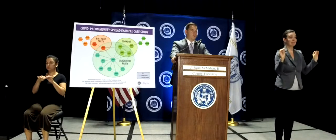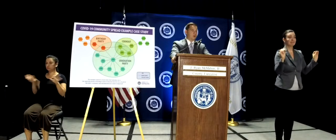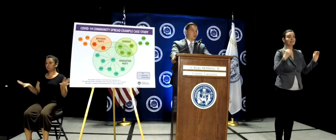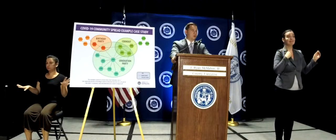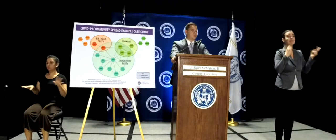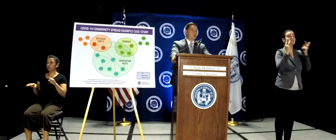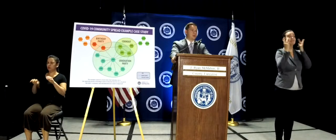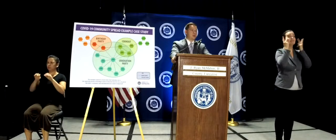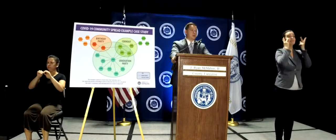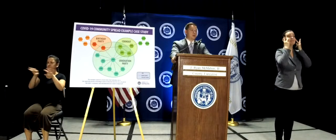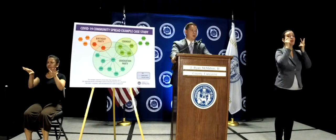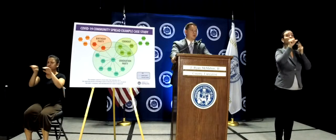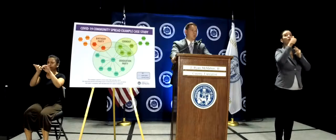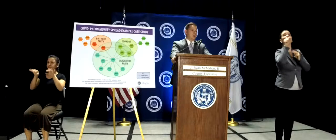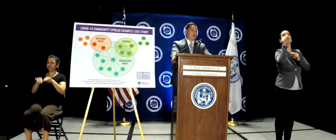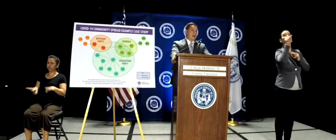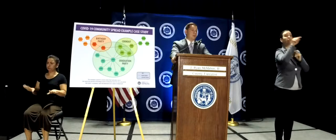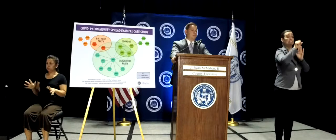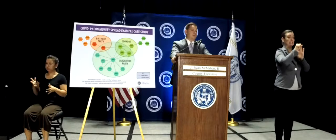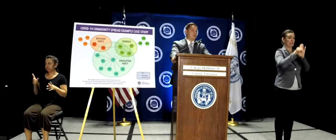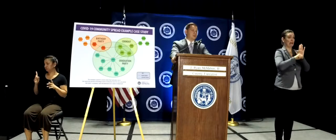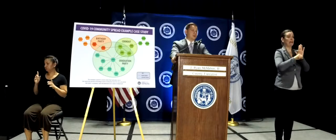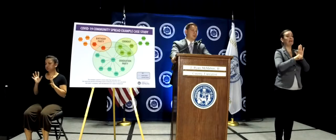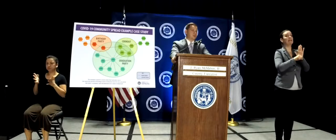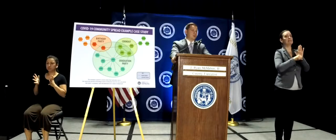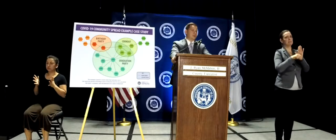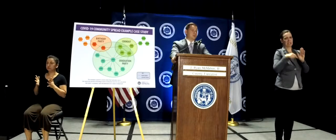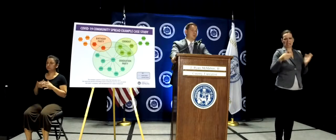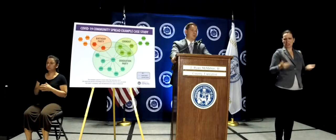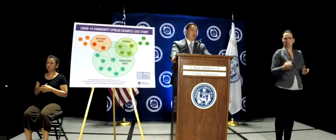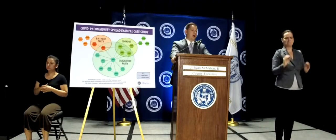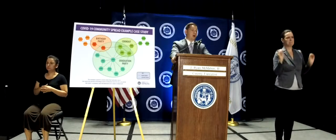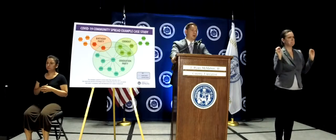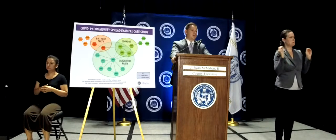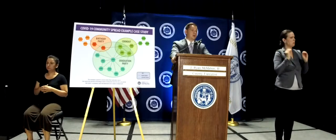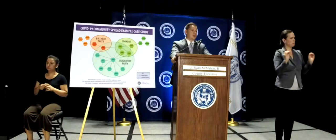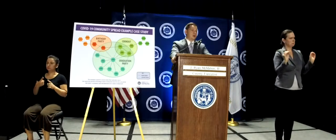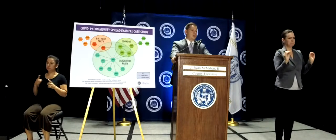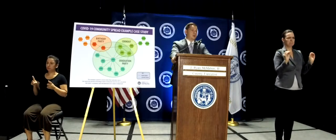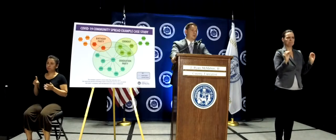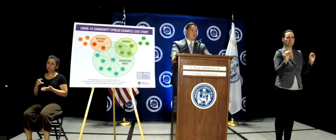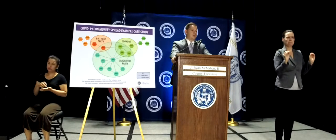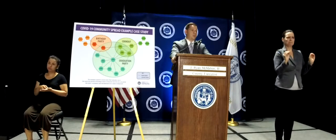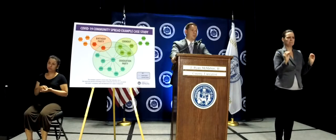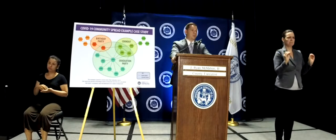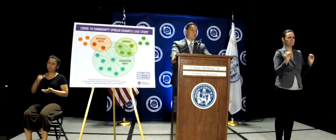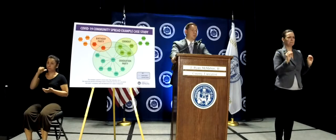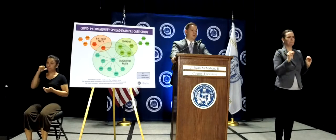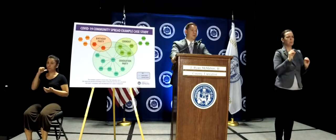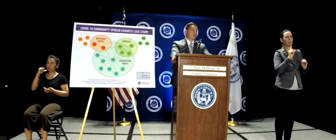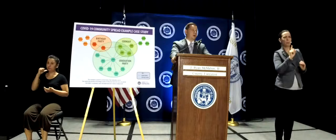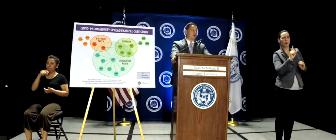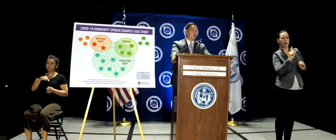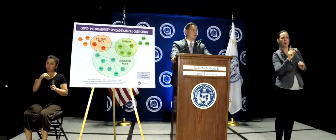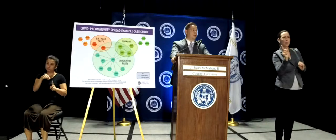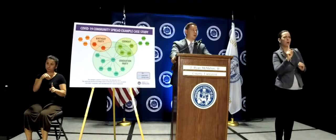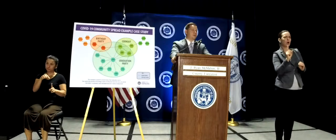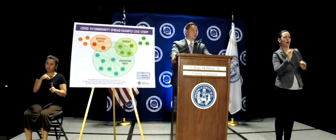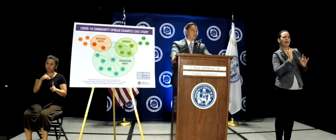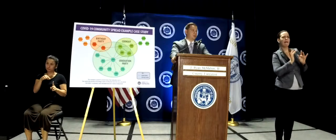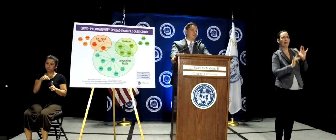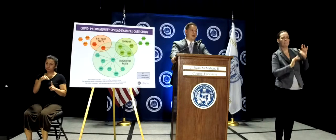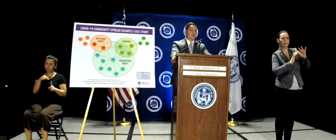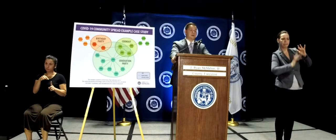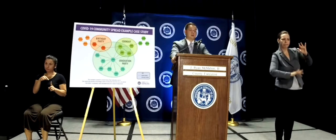watching that very closely. There was one gap in an investigation related to a bar a couple weeks ago in